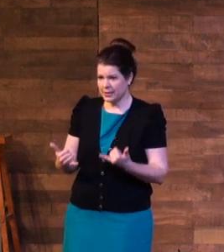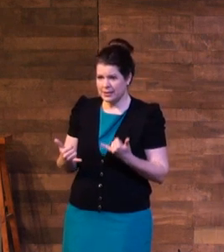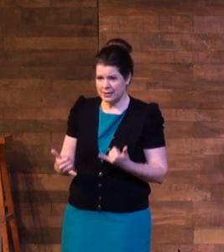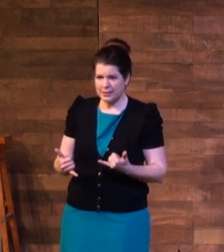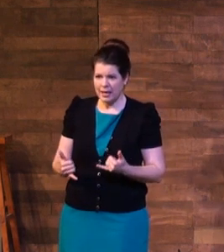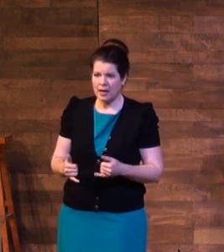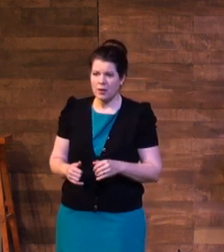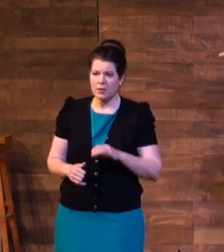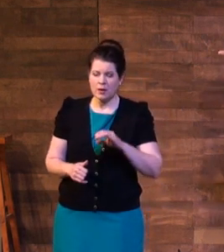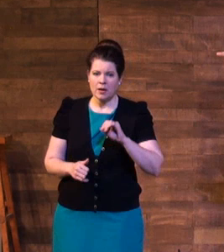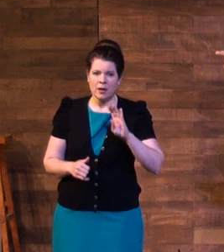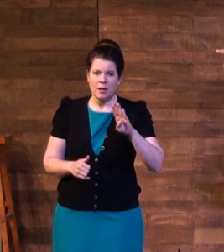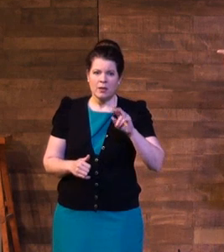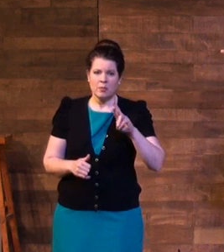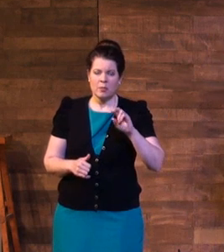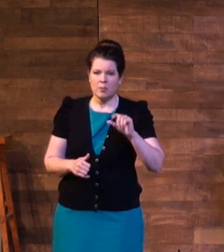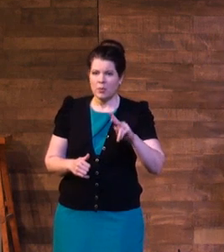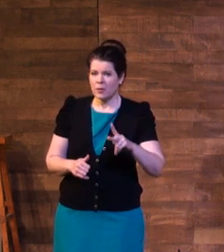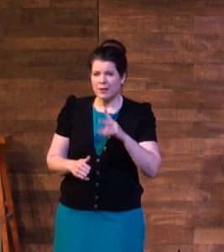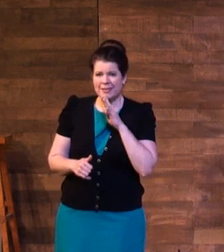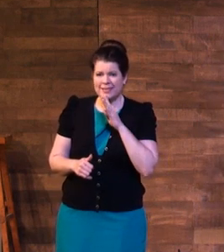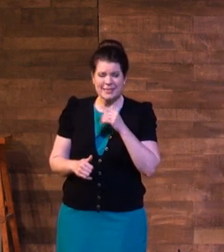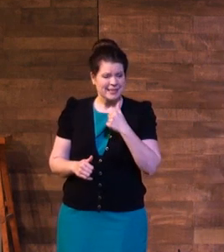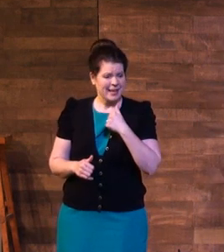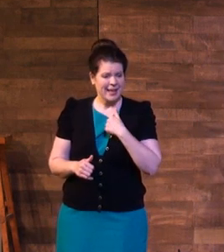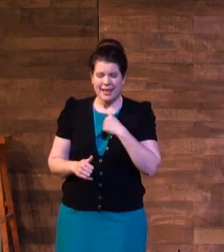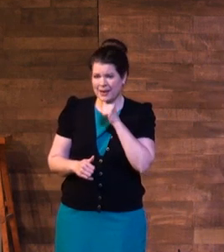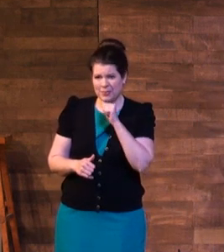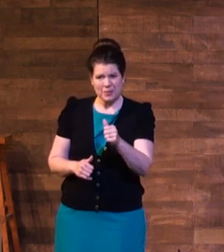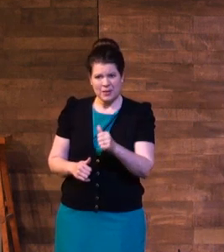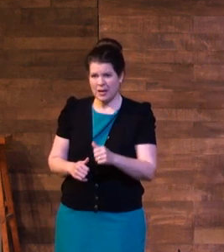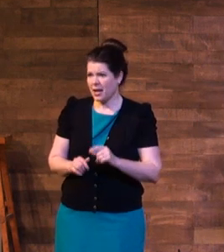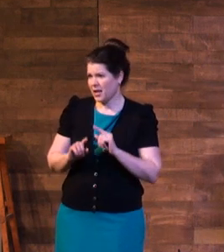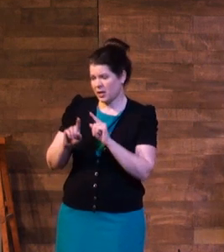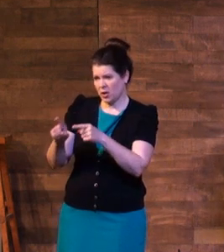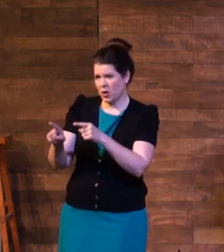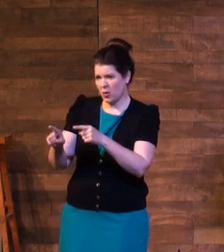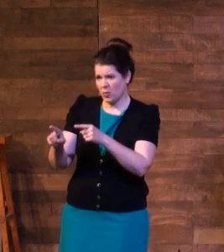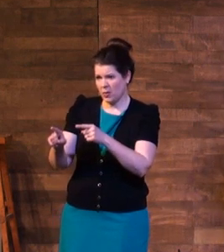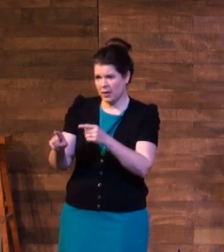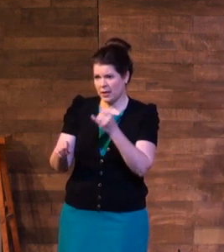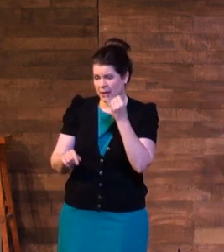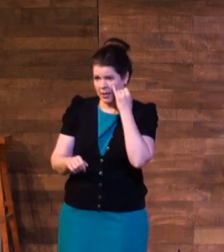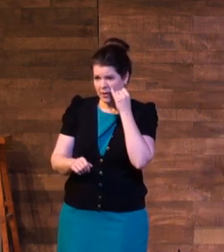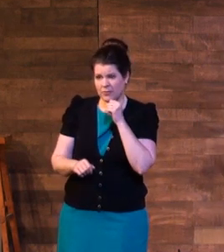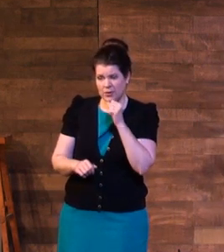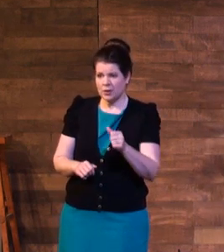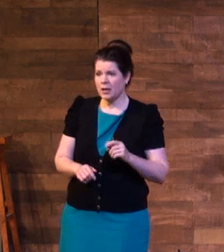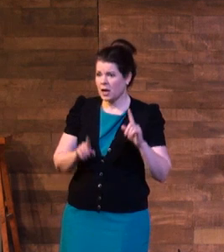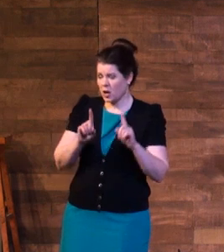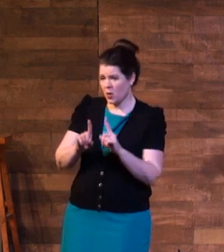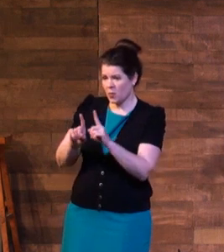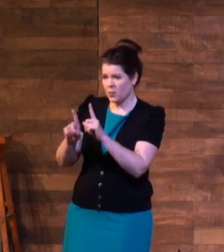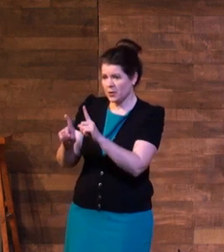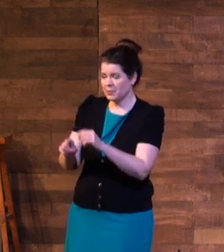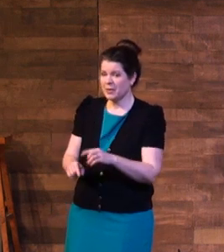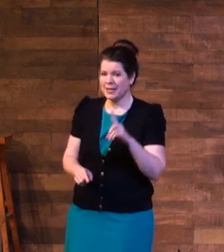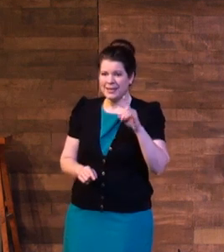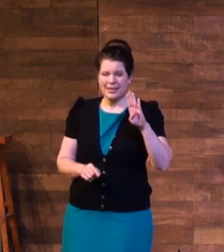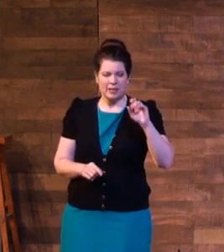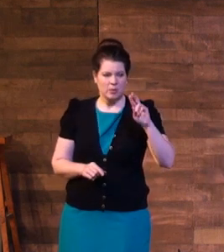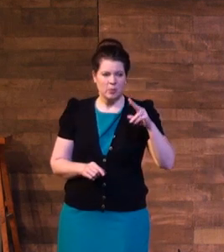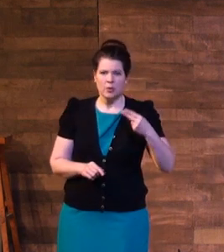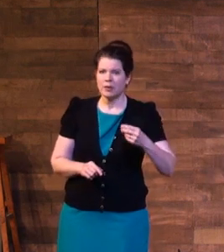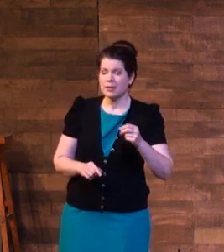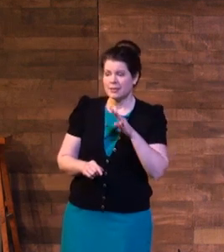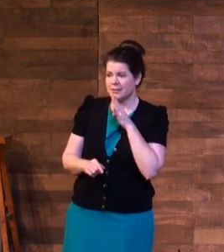go unless you go with me. And if you don't go, I'm not going. And Deborah says, okay, but if that happens, then